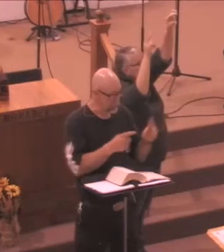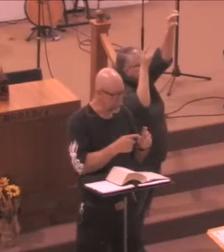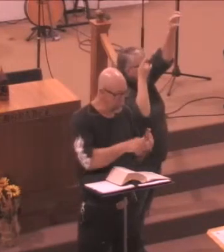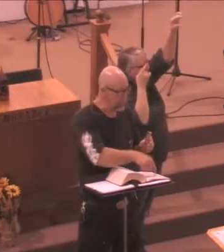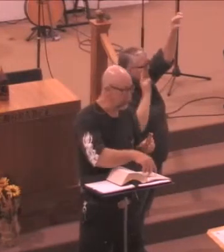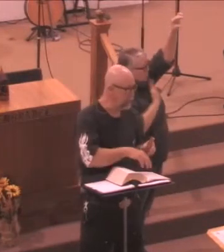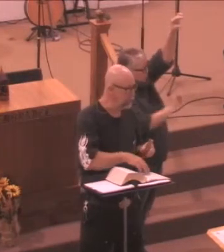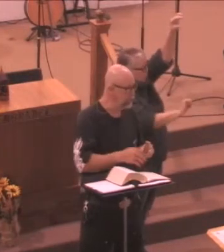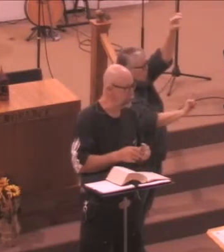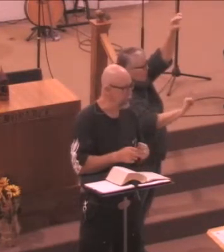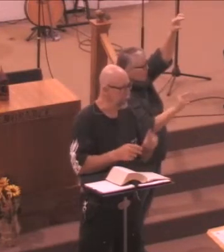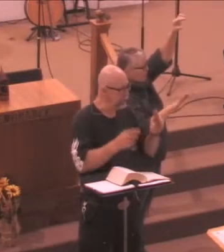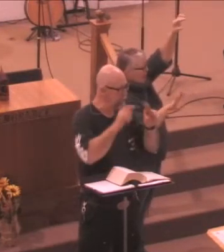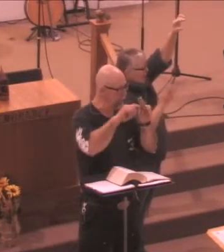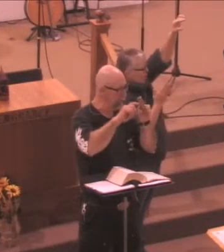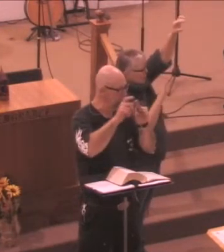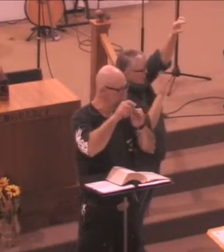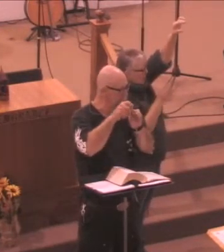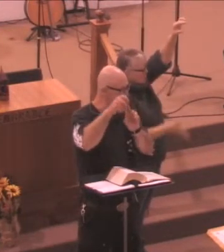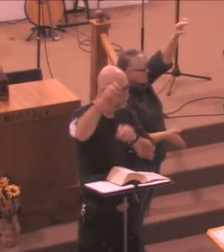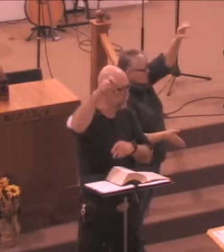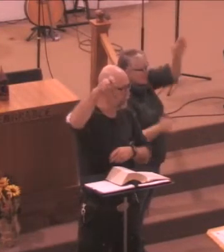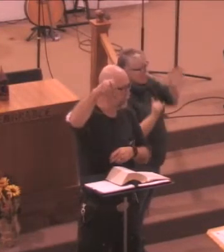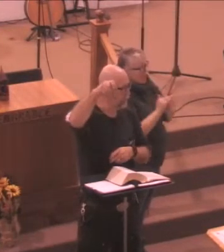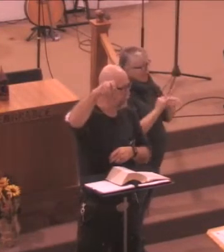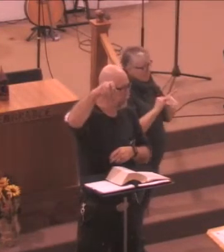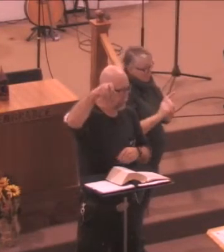And this scripture that we just read is in these.